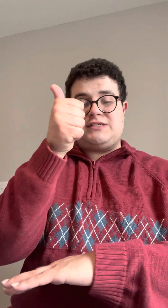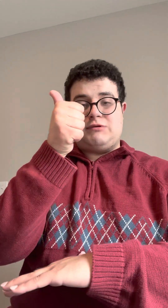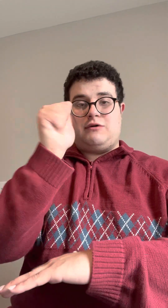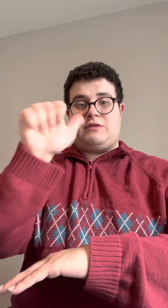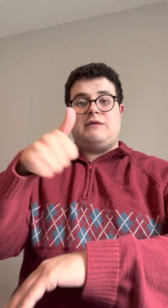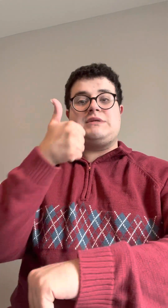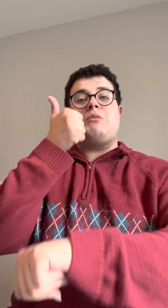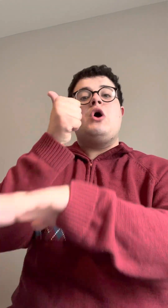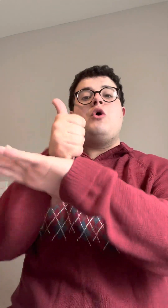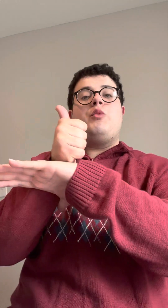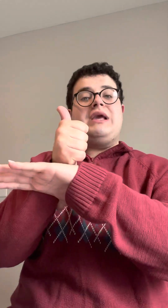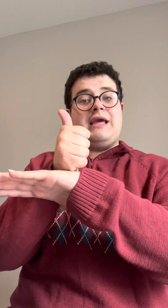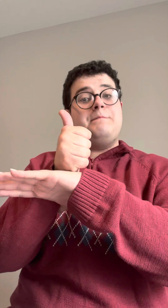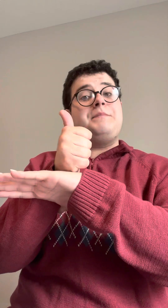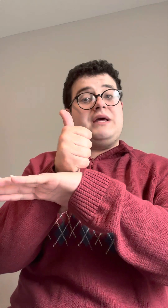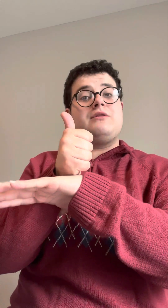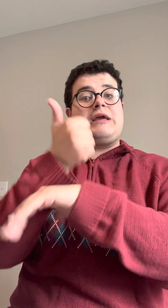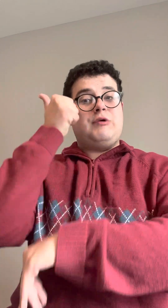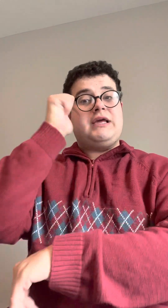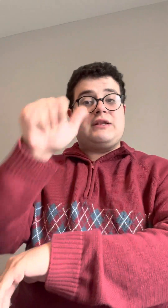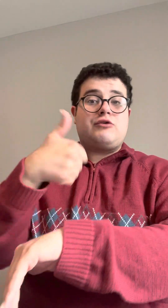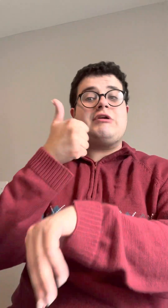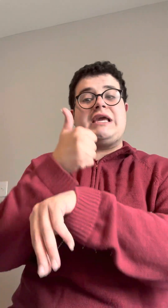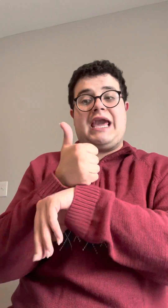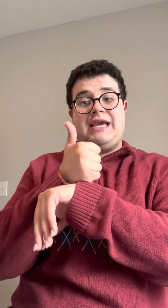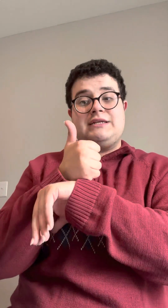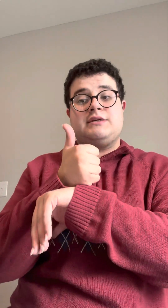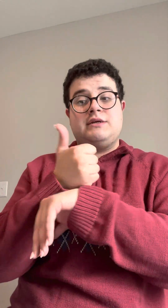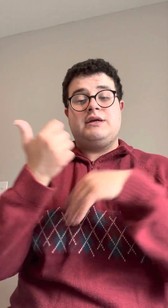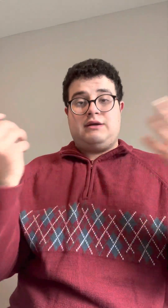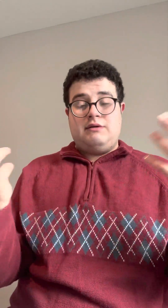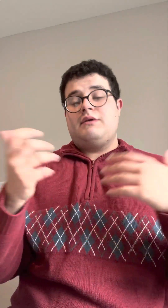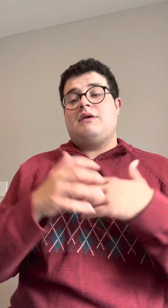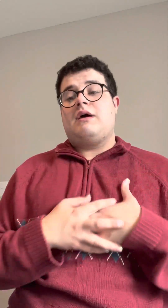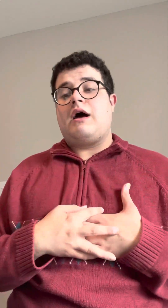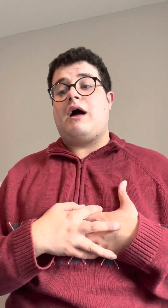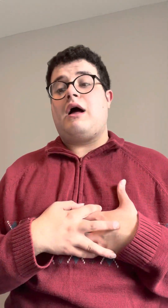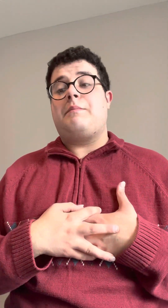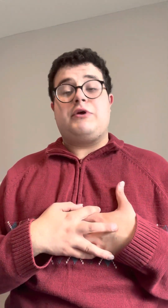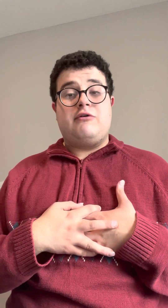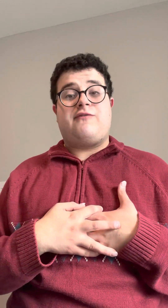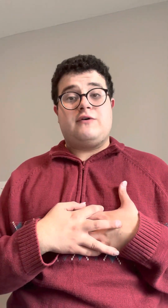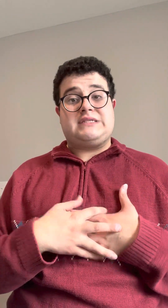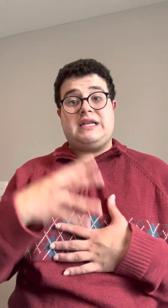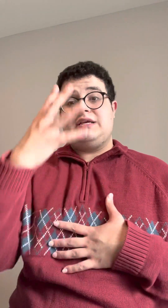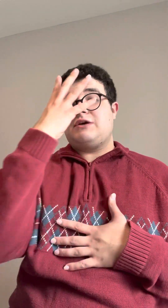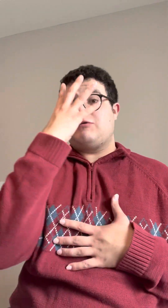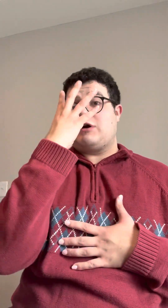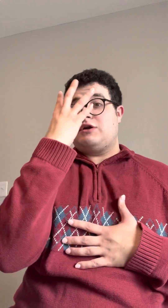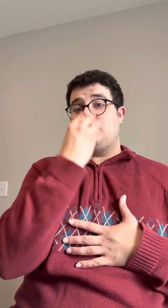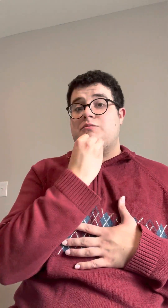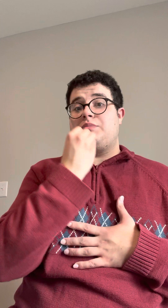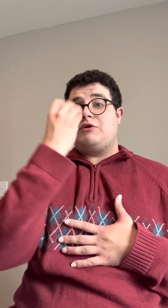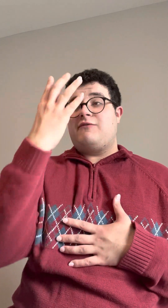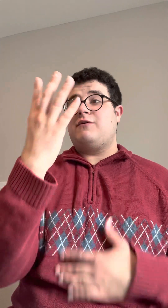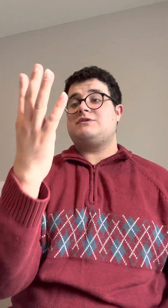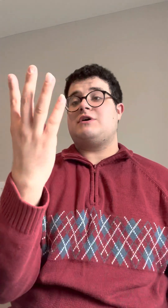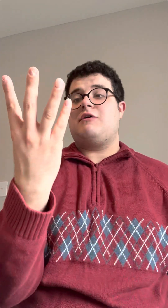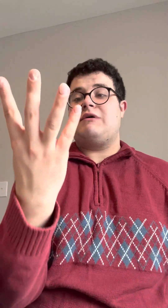with your thumbs up. We can build, like we can create a beautiful city. So we're going to do beautiful. So it's